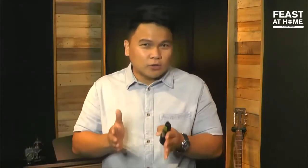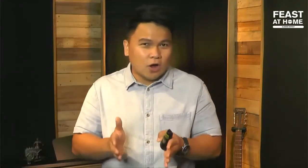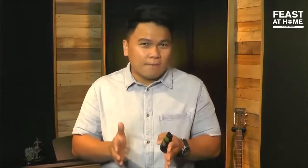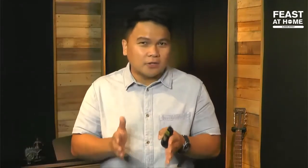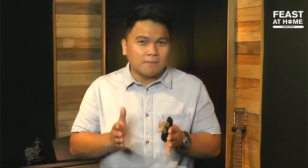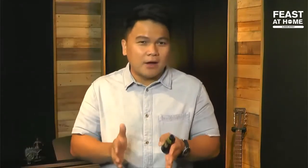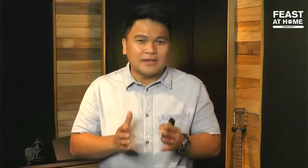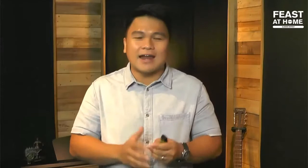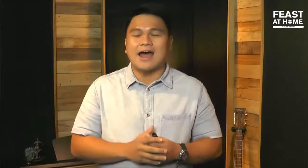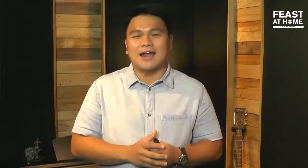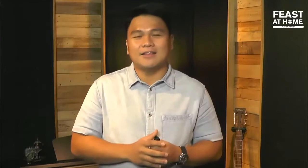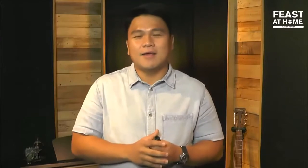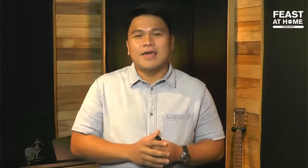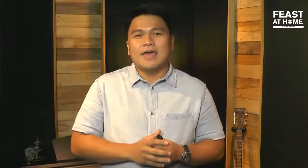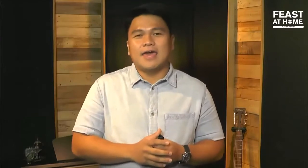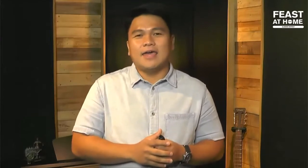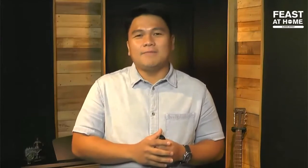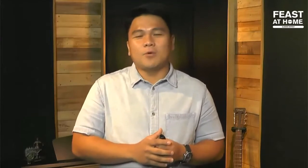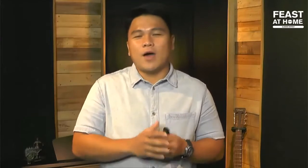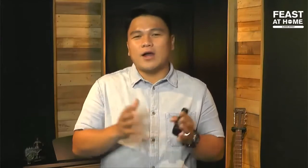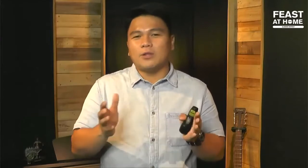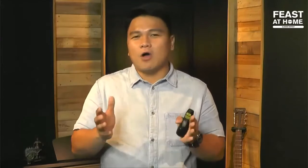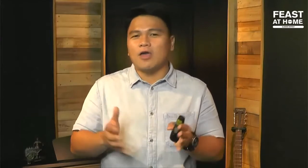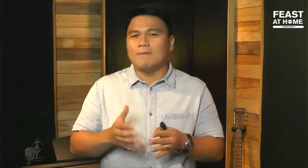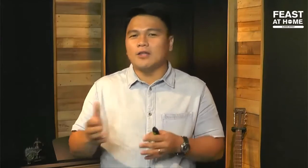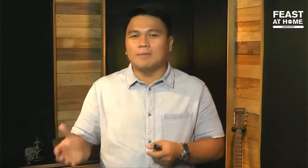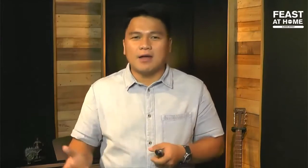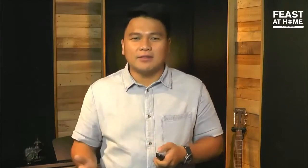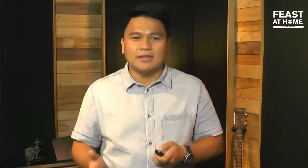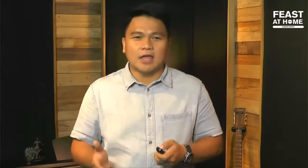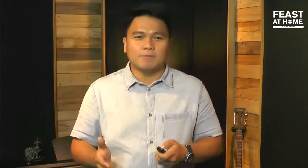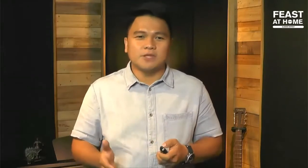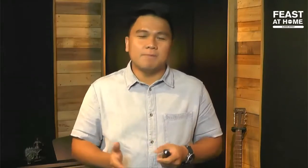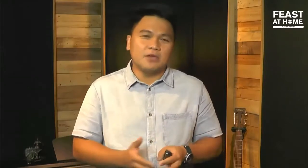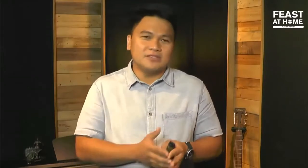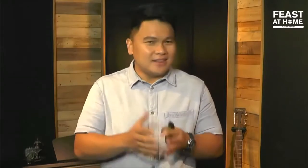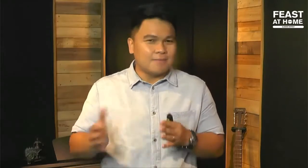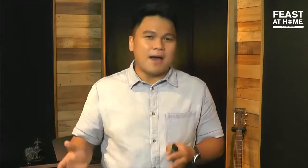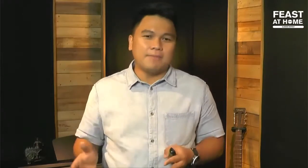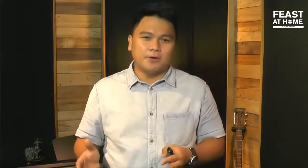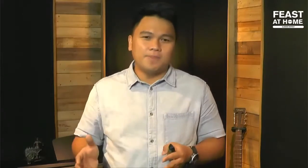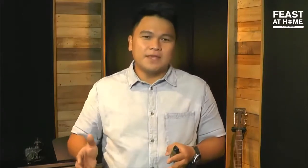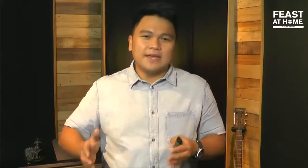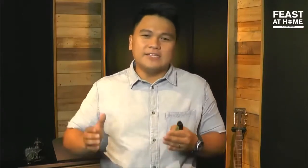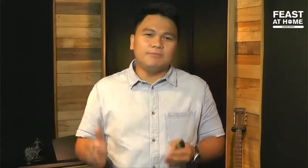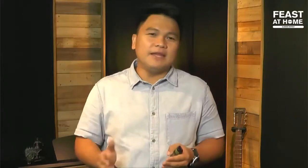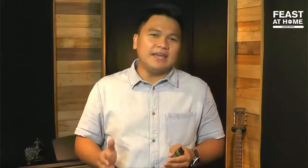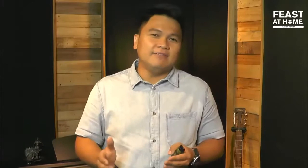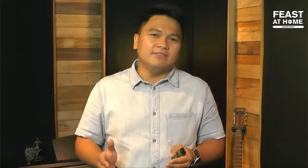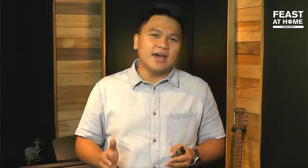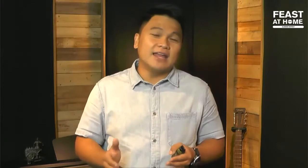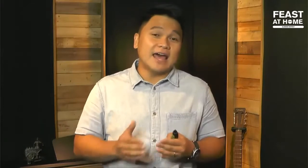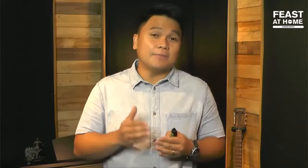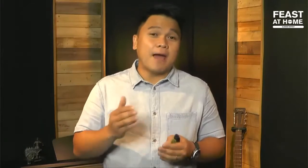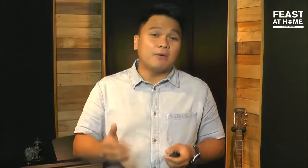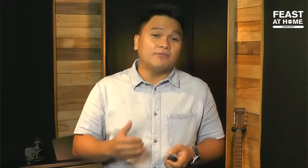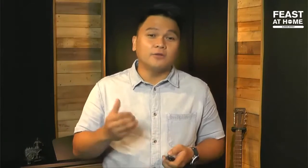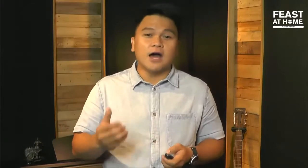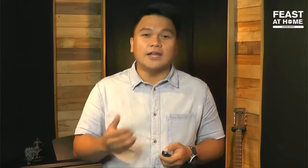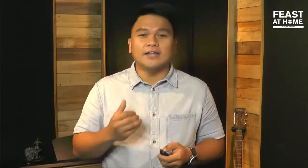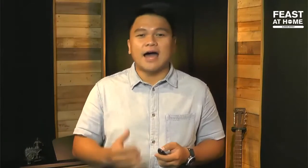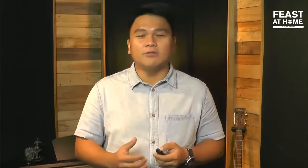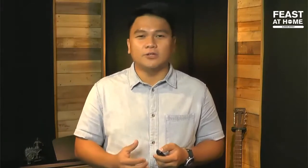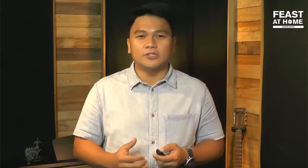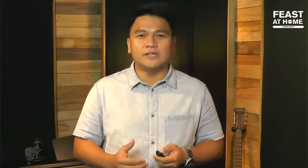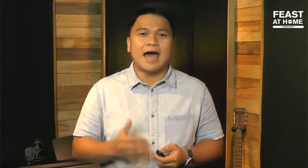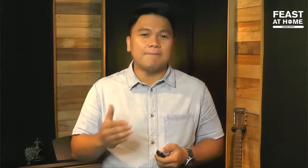going to talk about Mount Ararat. And why are we talking about mountaintops? Because in the Bible, it is believed that powerful